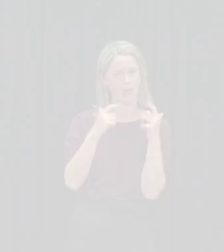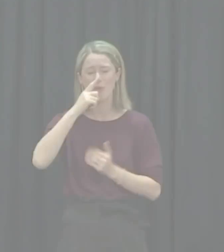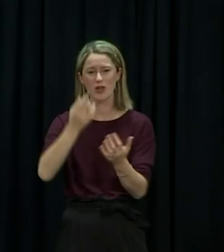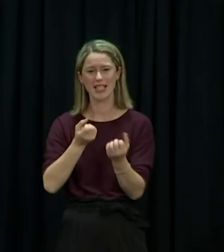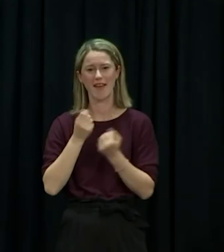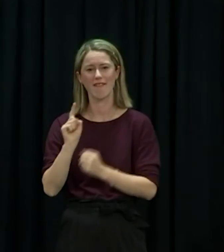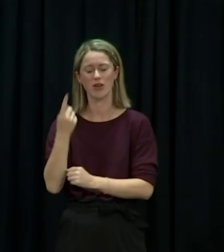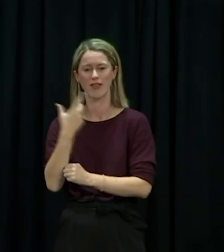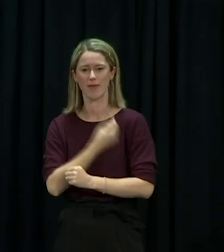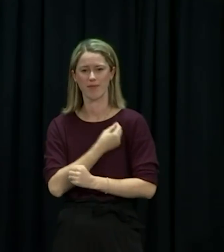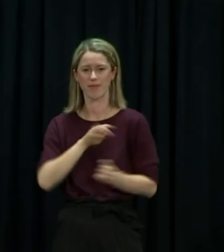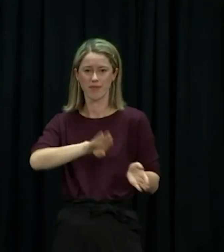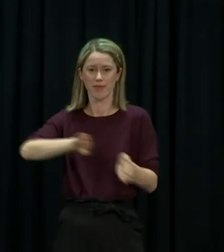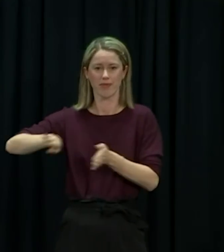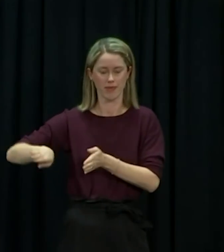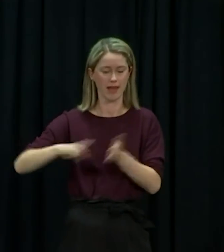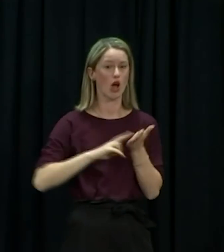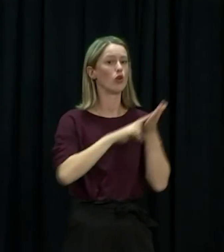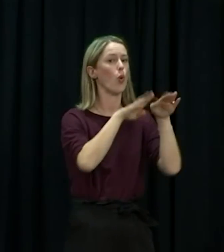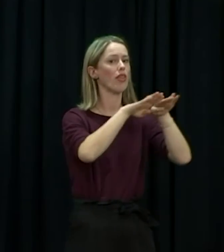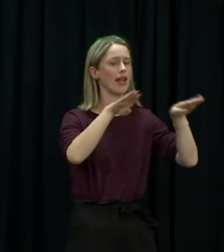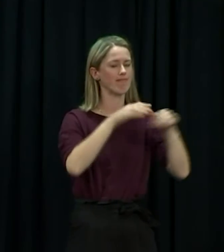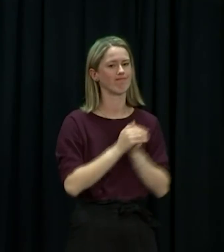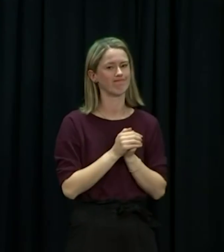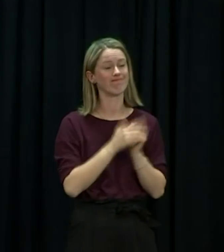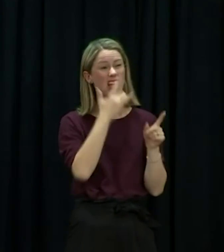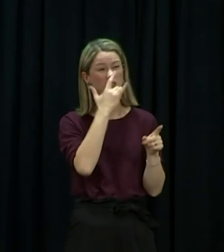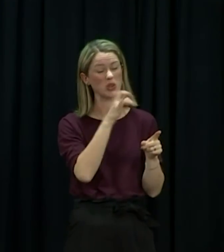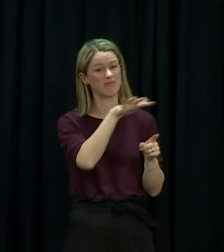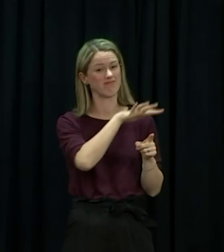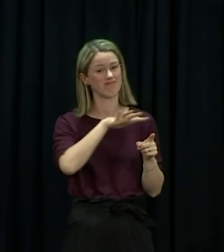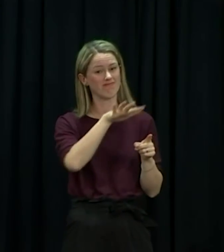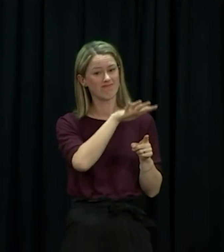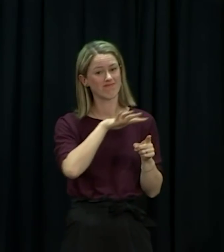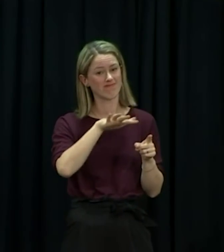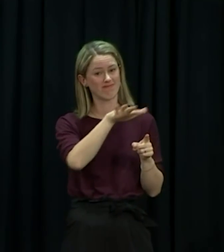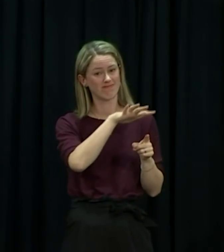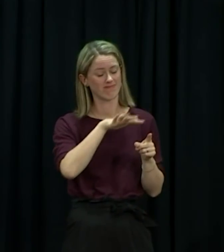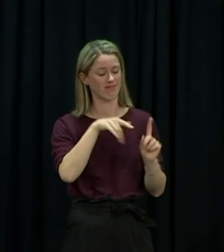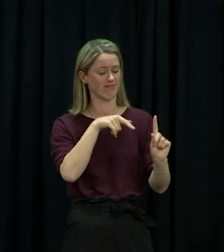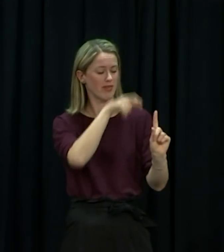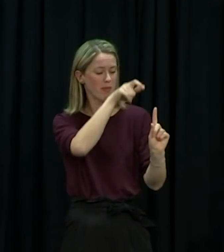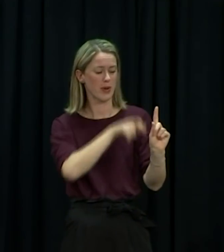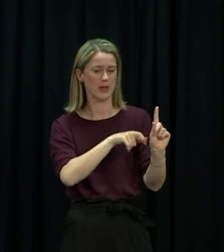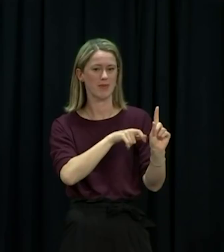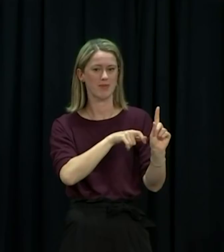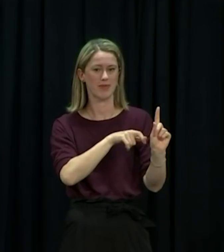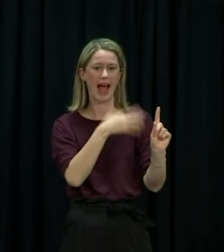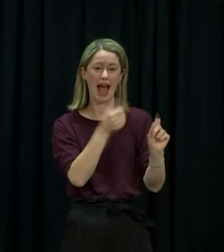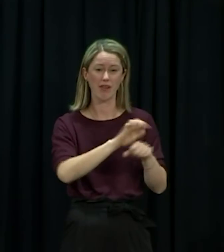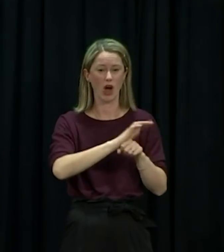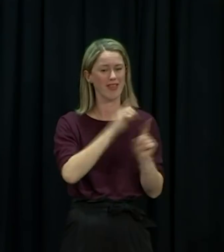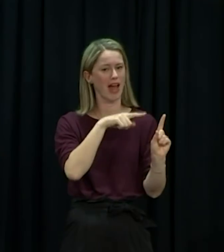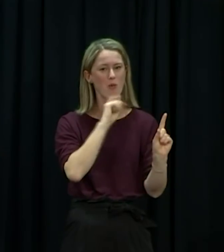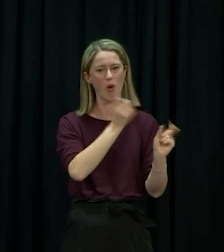so. Now to Northland. Here, unfortunately, we have a situation where we have an uncooperative COVID-positive